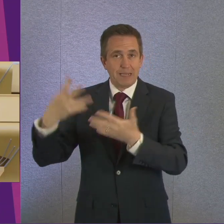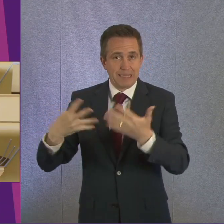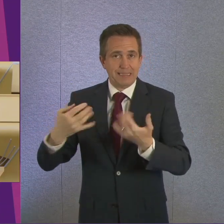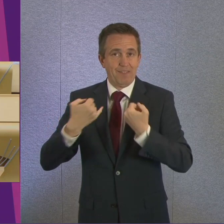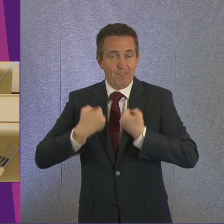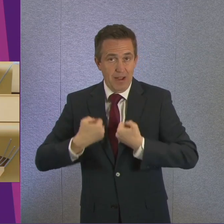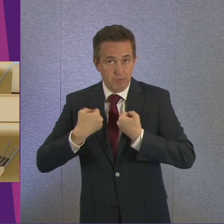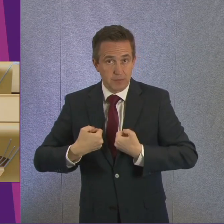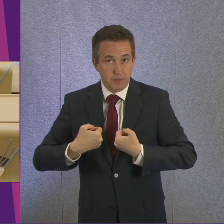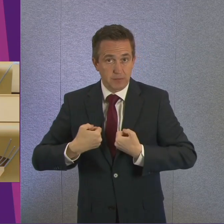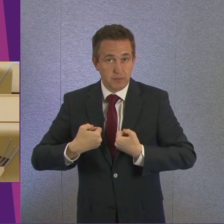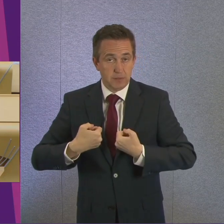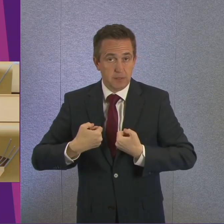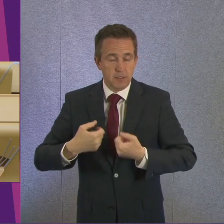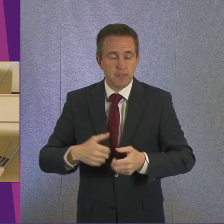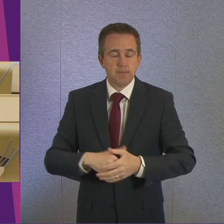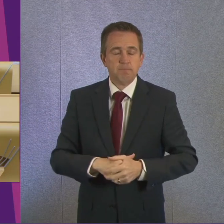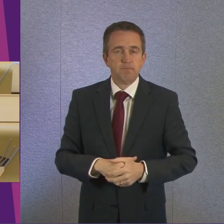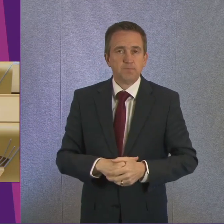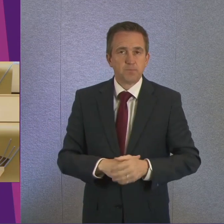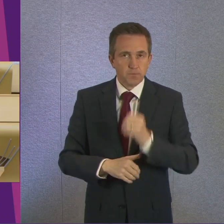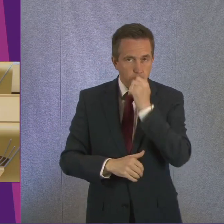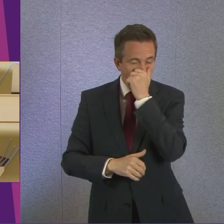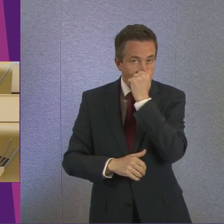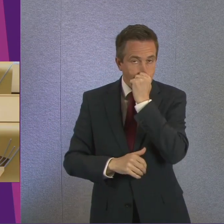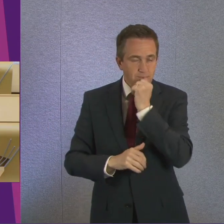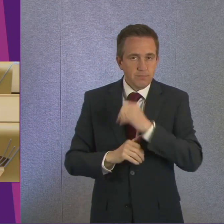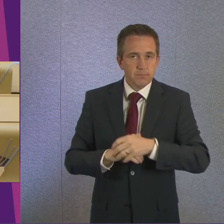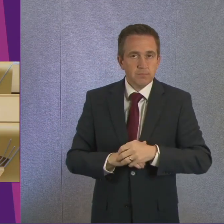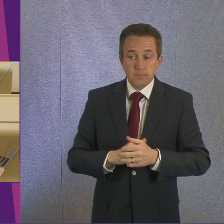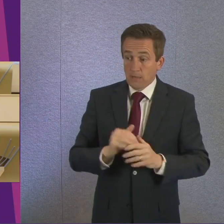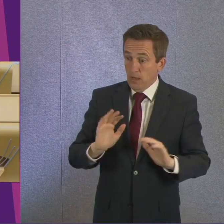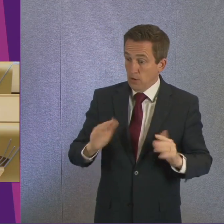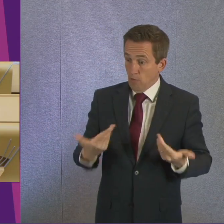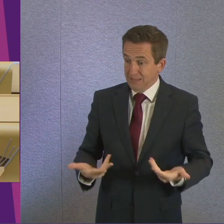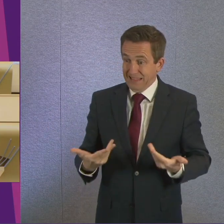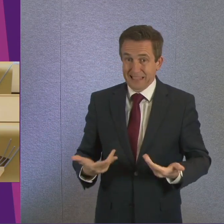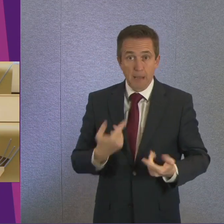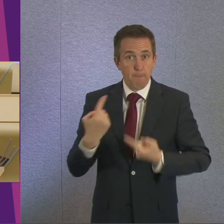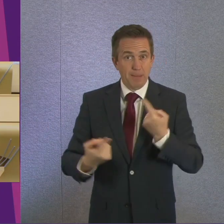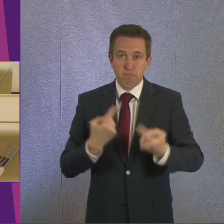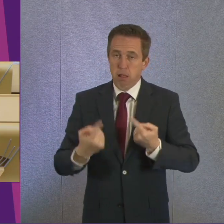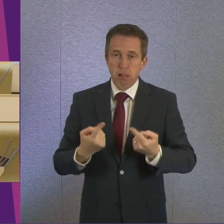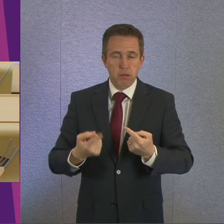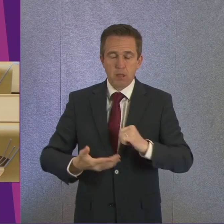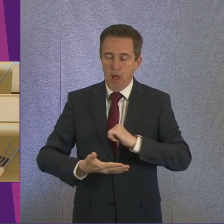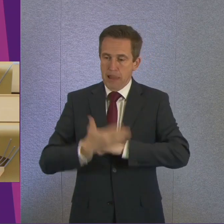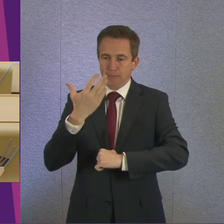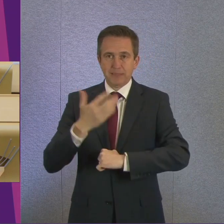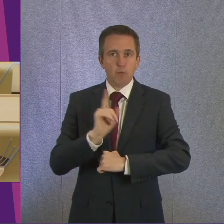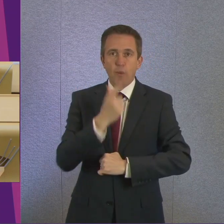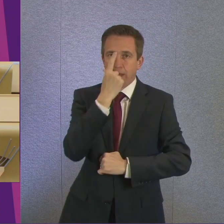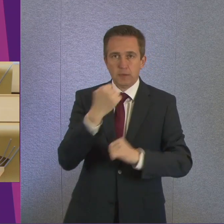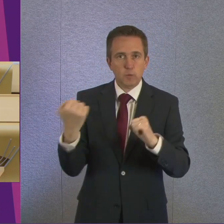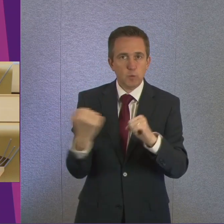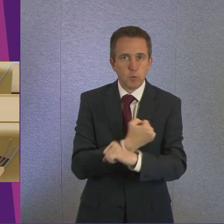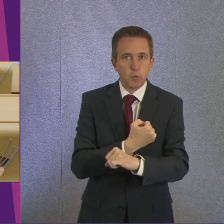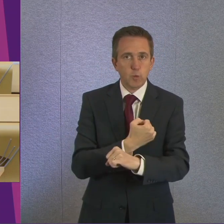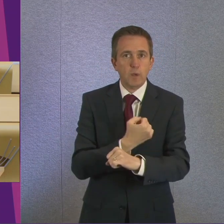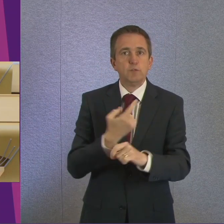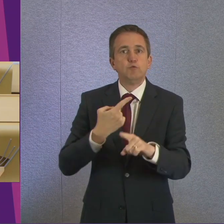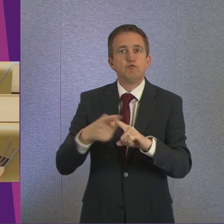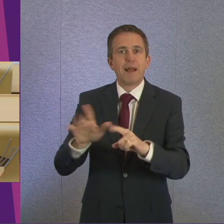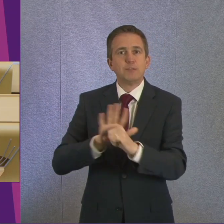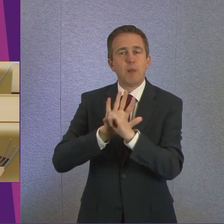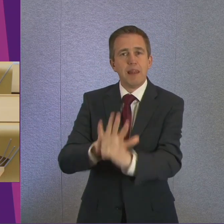we are looking to do from a situation with severe restrictions on people's everyday lives in order to control the virus